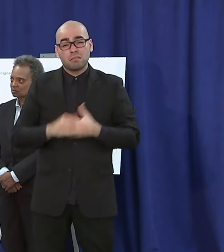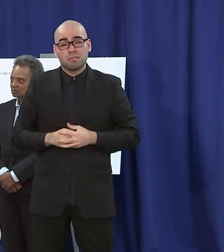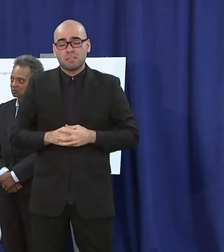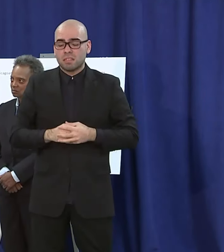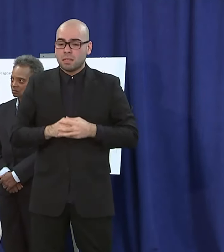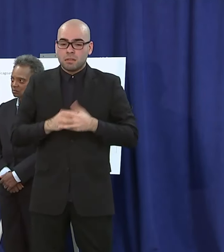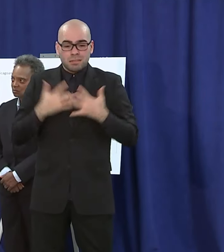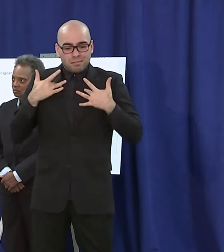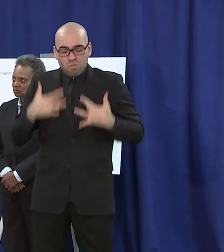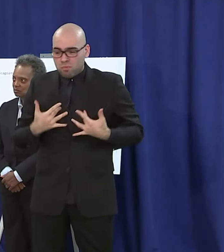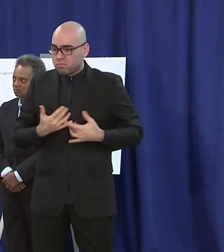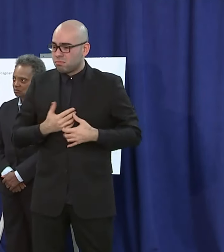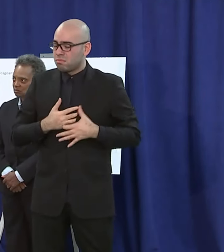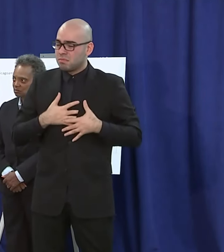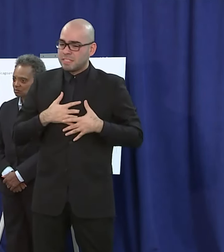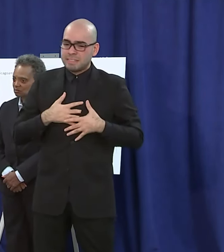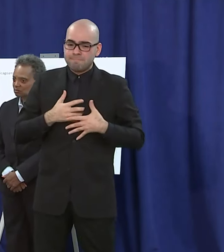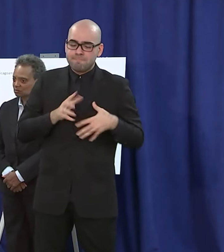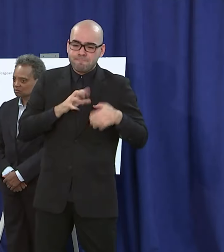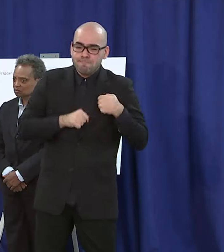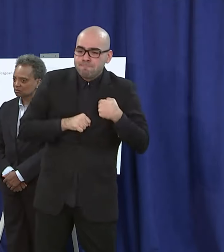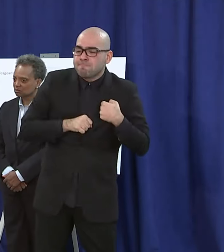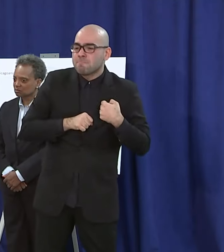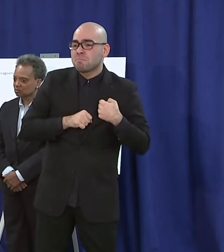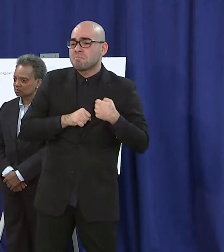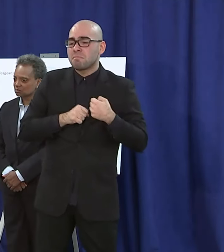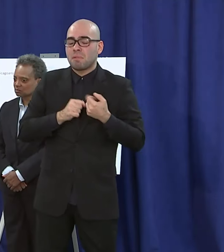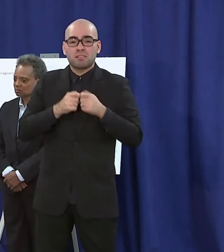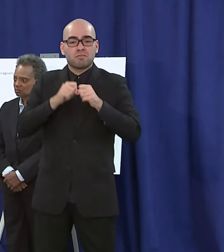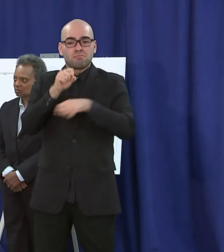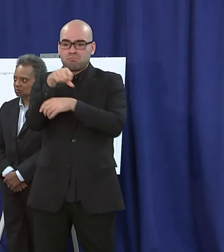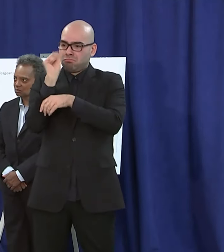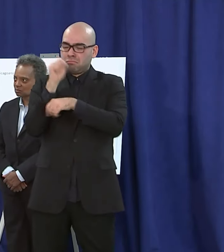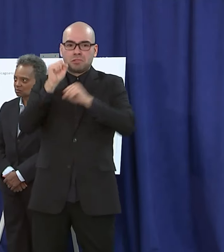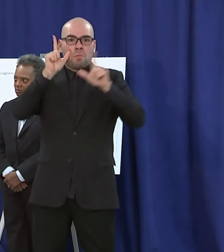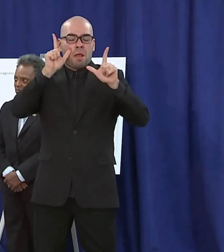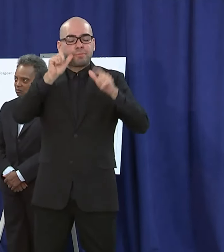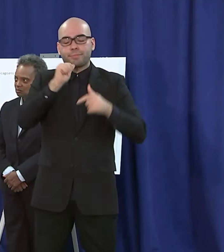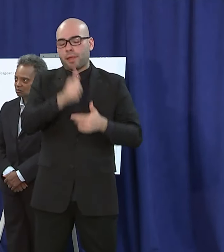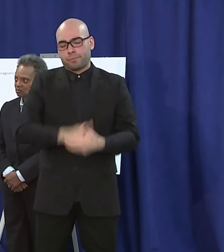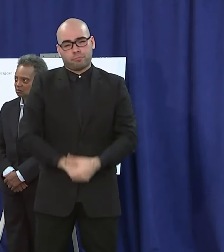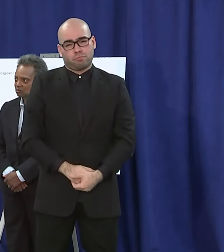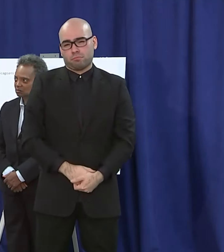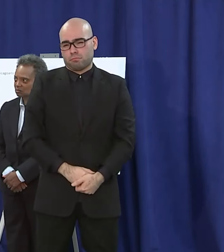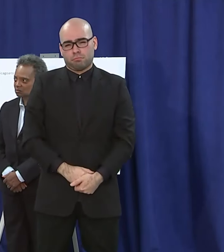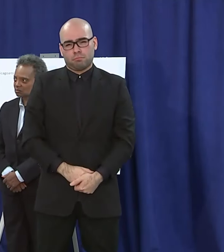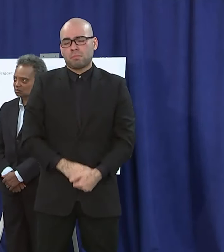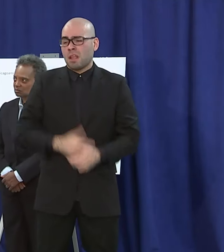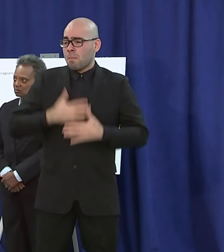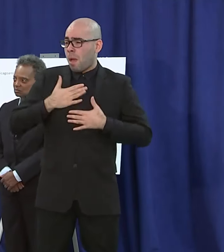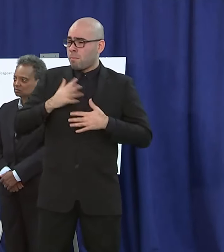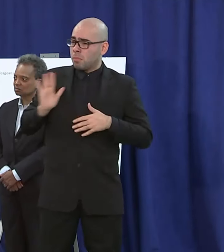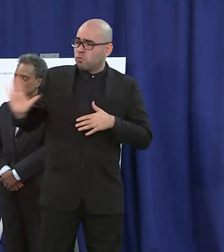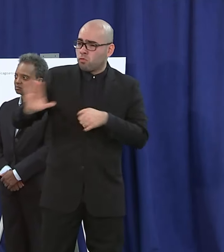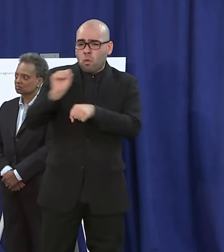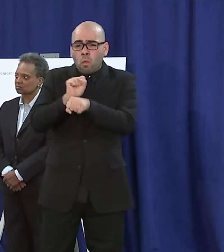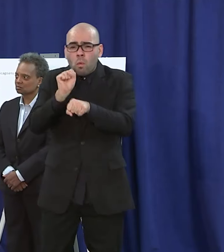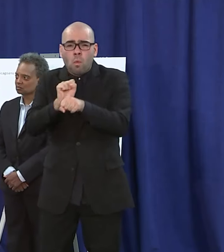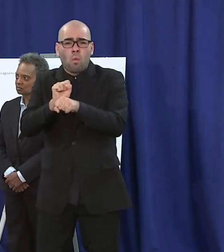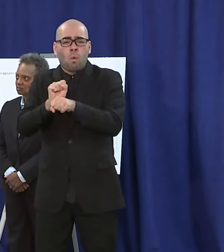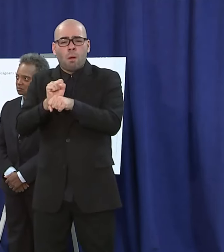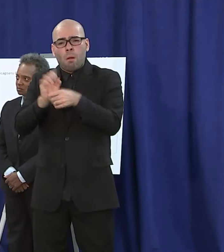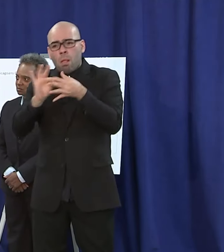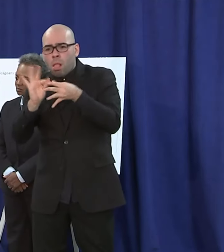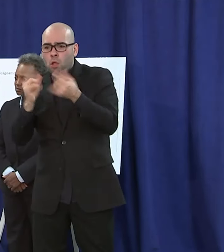but unfortunately not unexpected. And we talked about this. I'm really glad to hear about all the work and the stuff that we're not just presenting data,